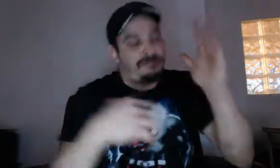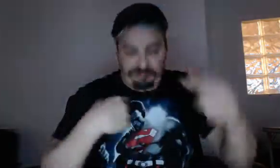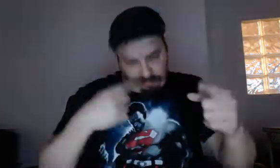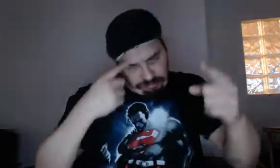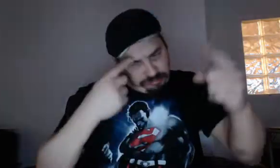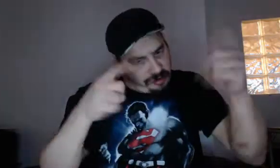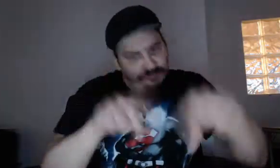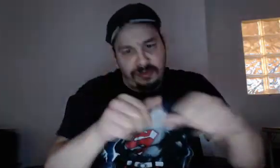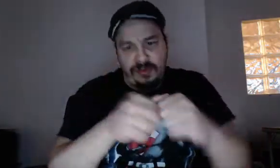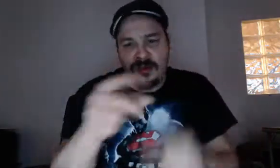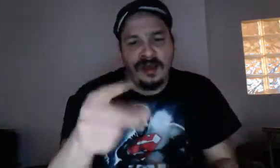Pete. Pepper your step.